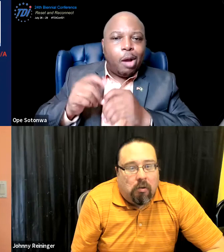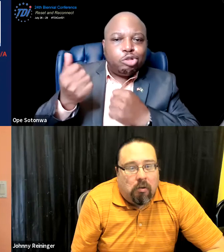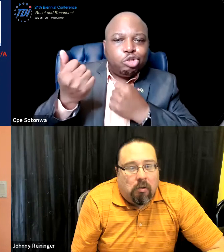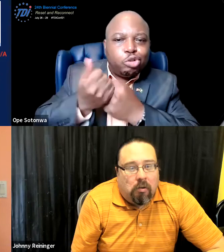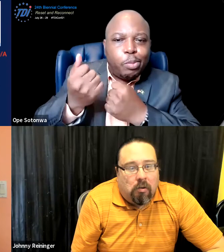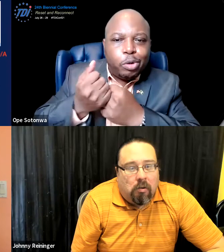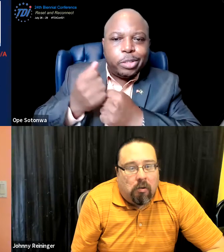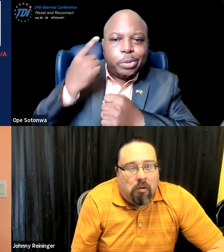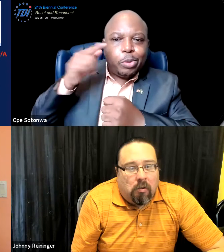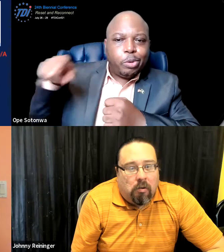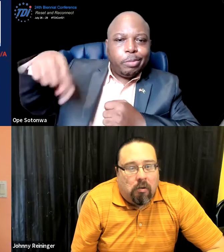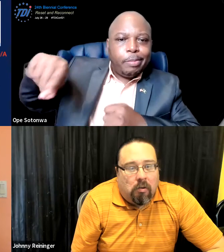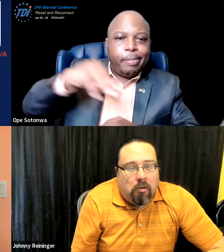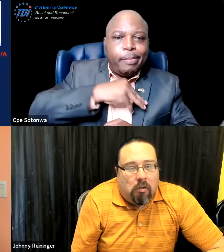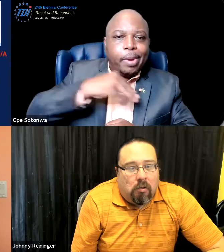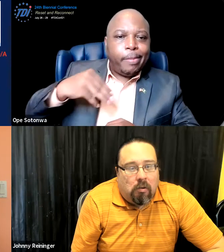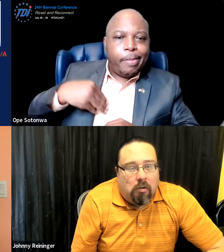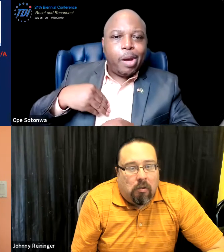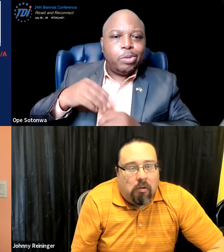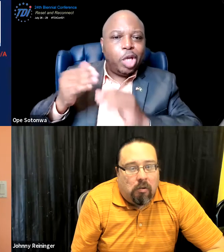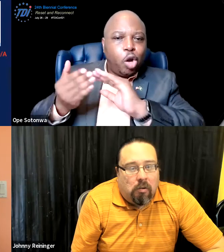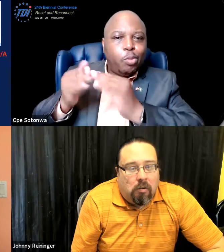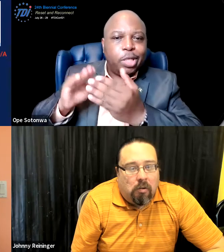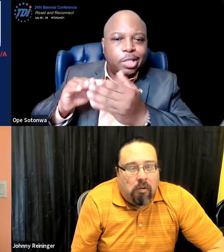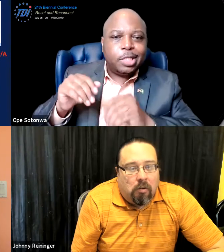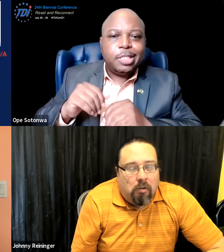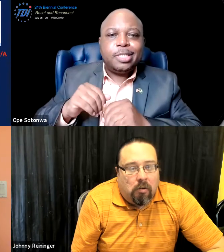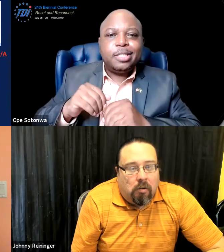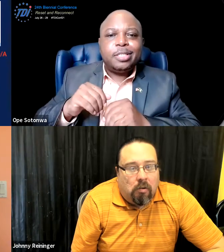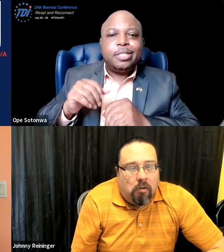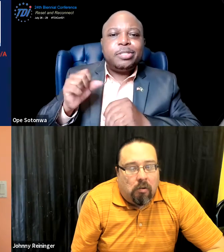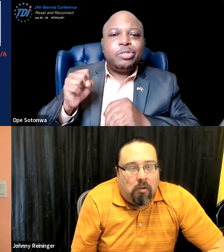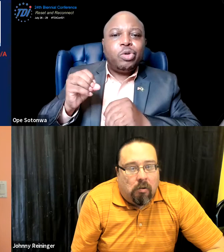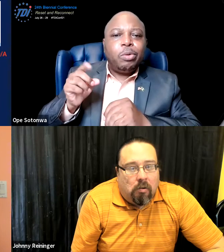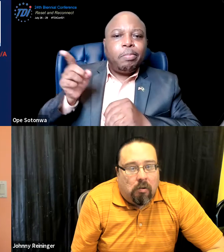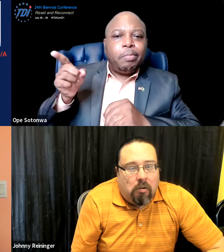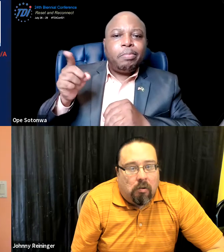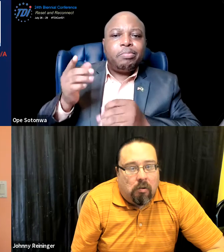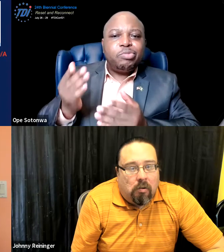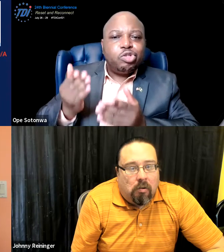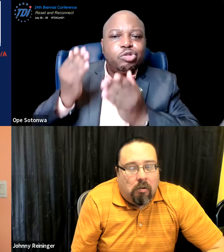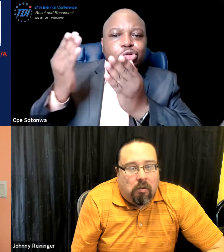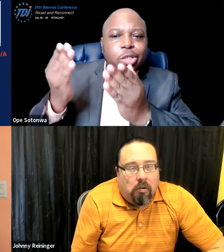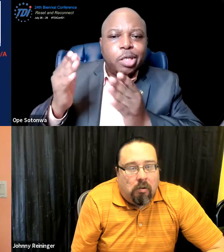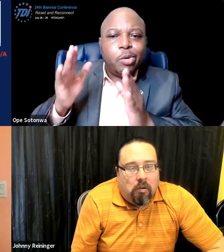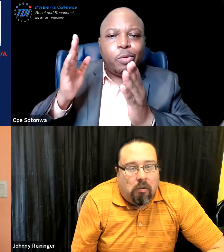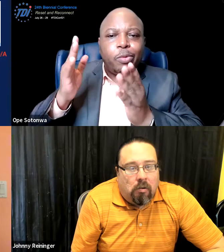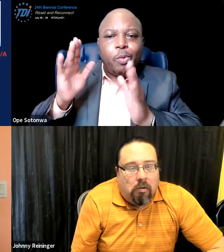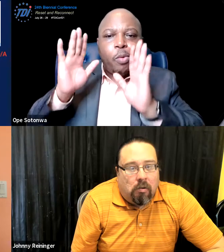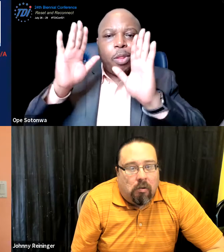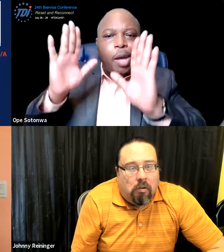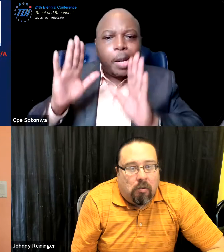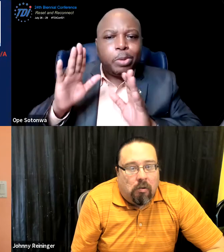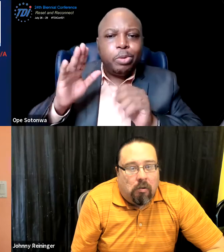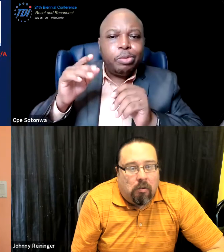how to respond, and how that response can help support our community. So there